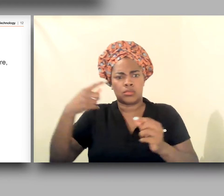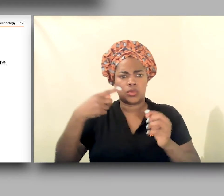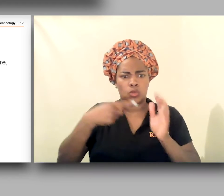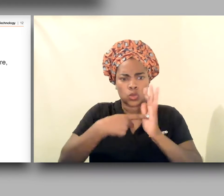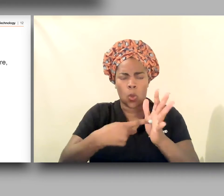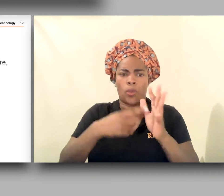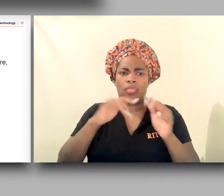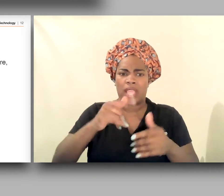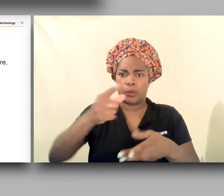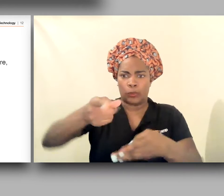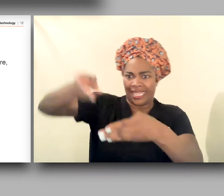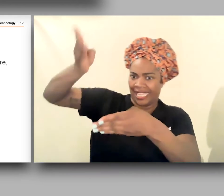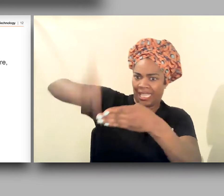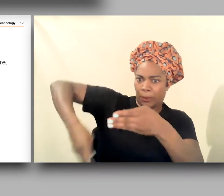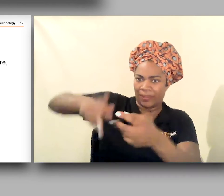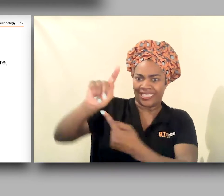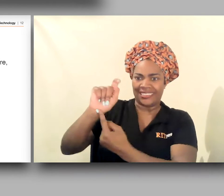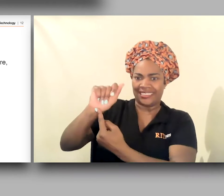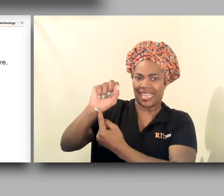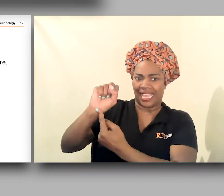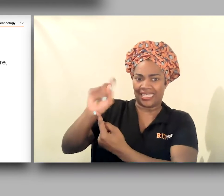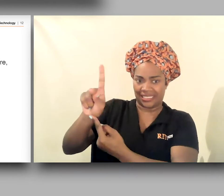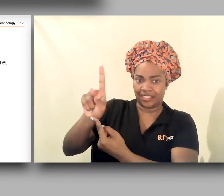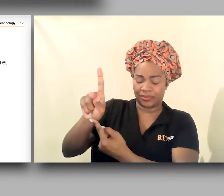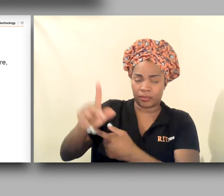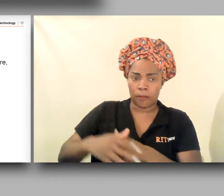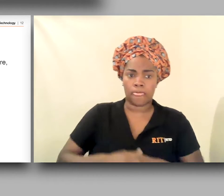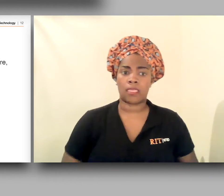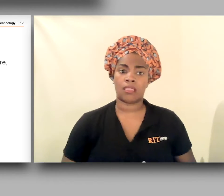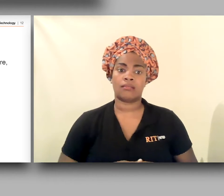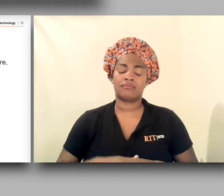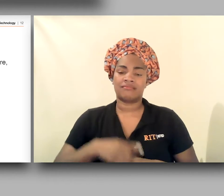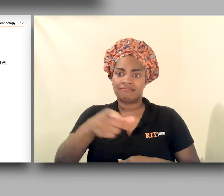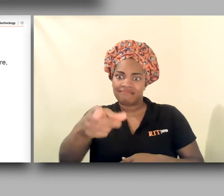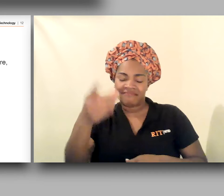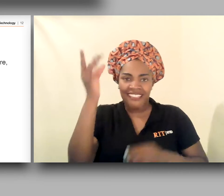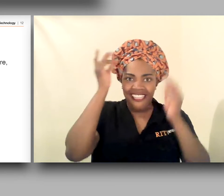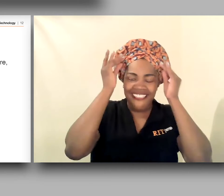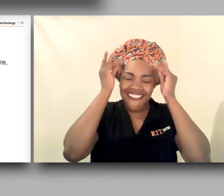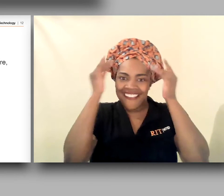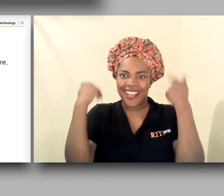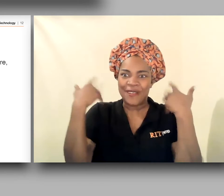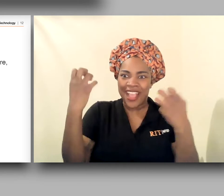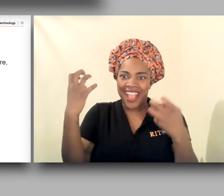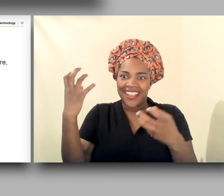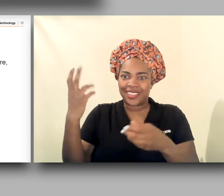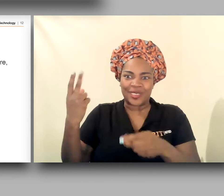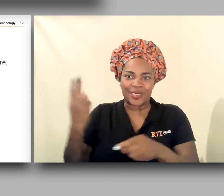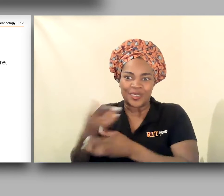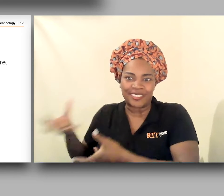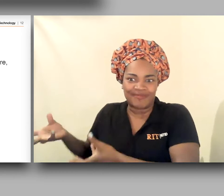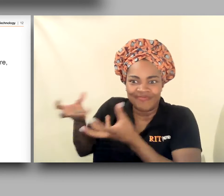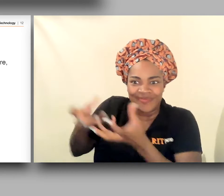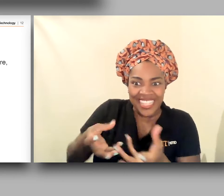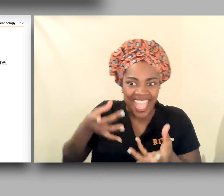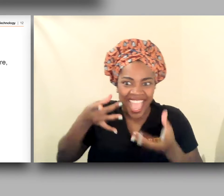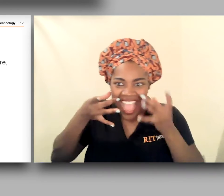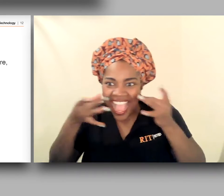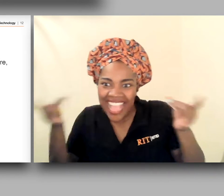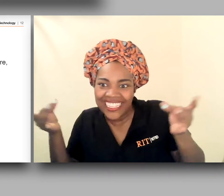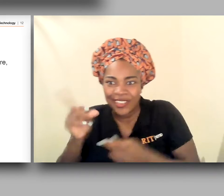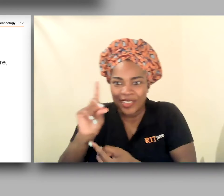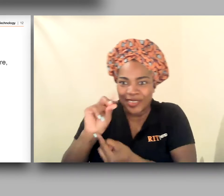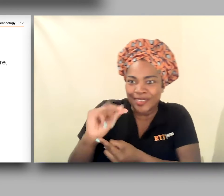task. So you're thinking, okay, I want to have a cat, I want to have a dog in it, I want to